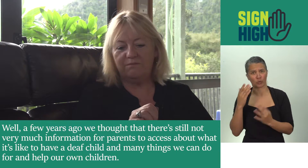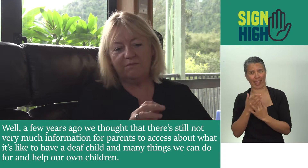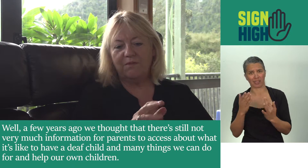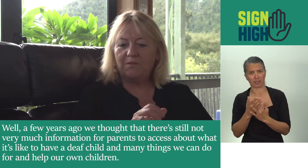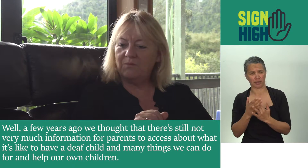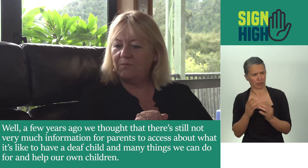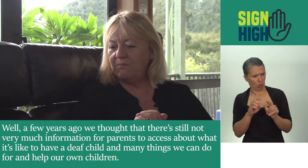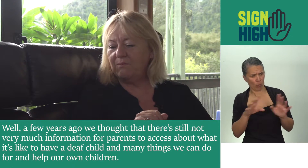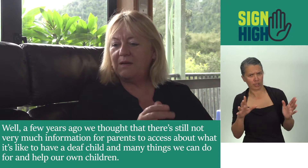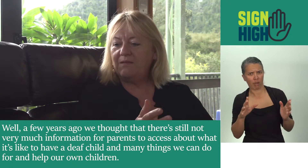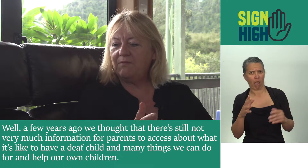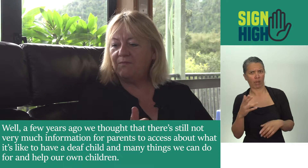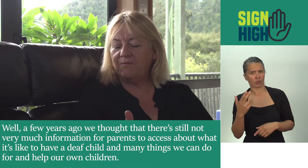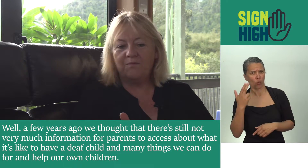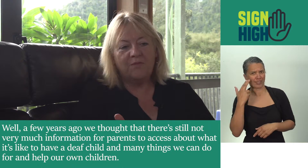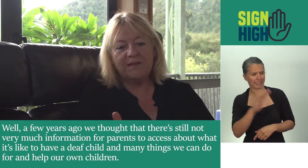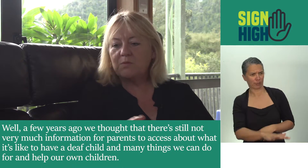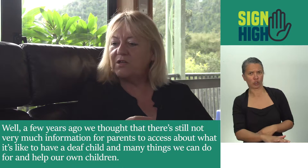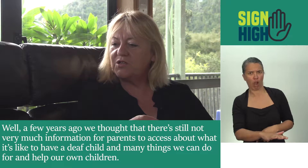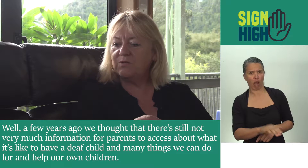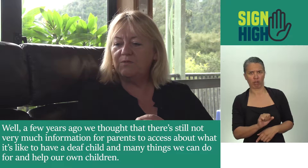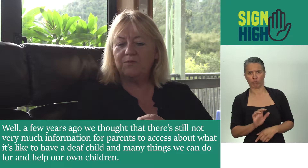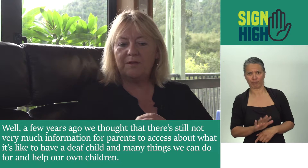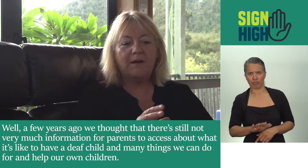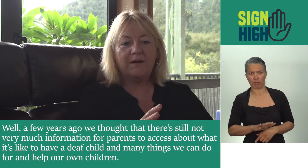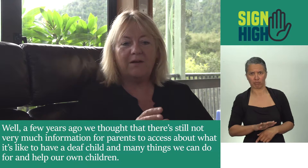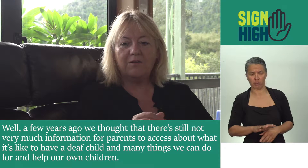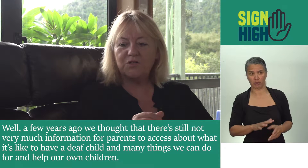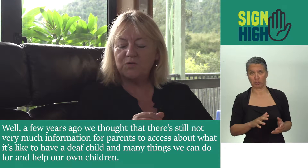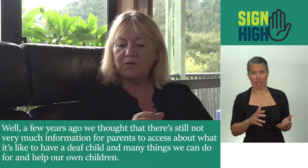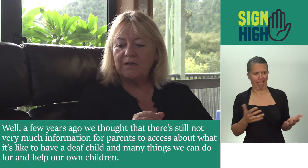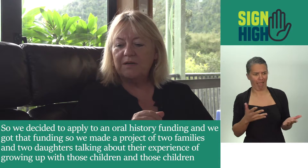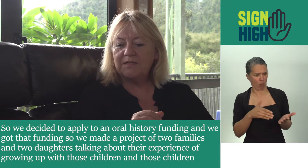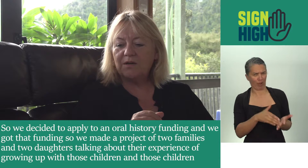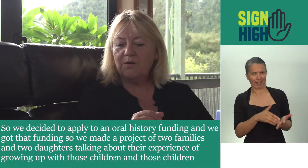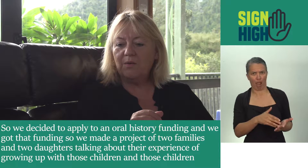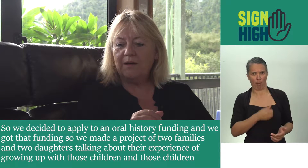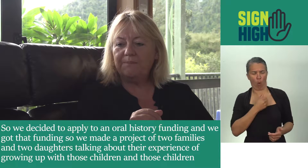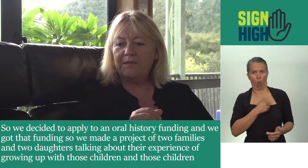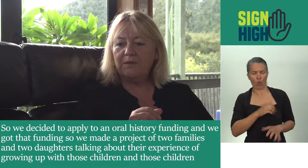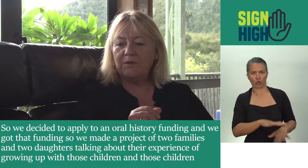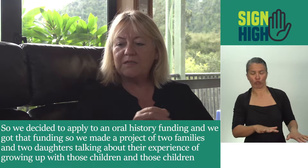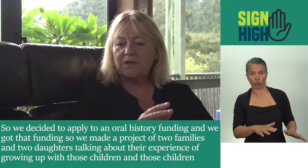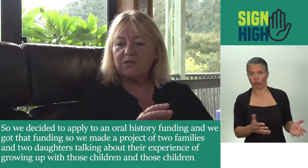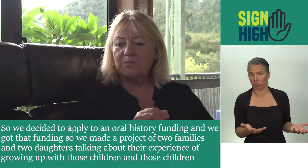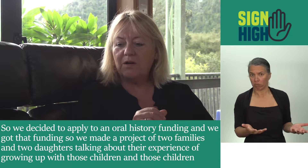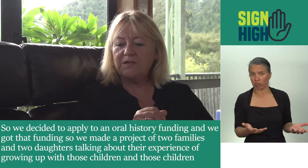child, and many things we can do for and help our own children. So we decided to apply